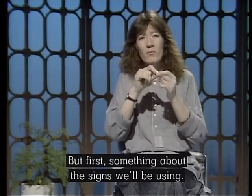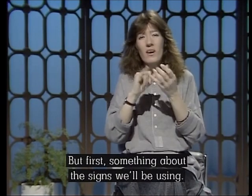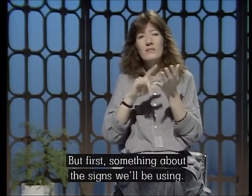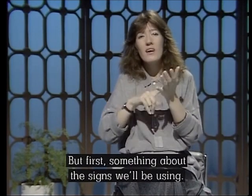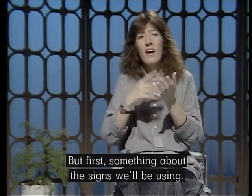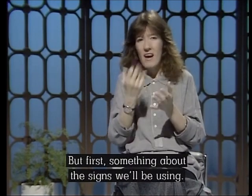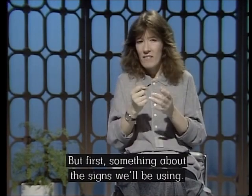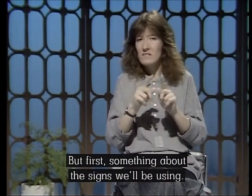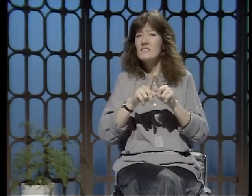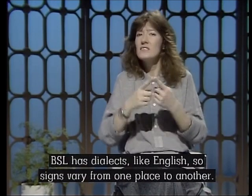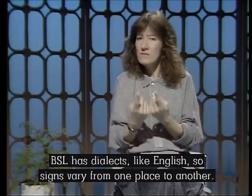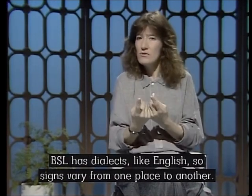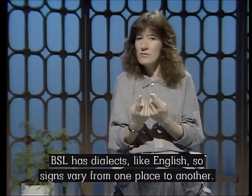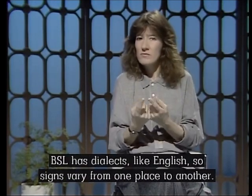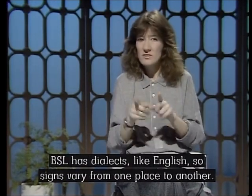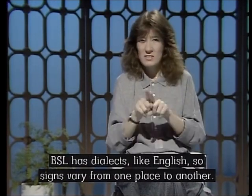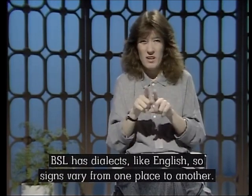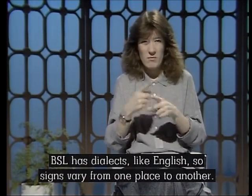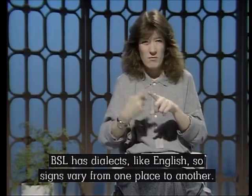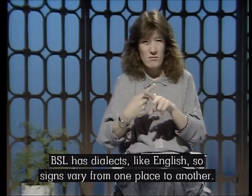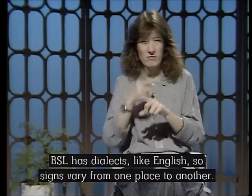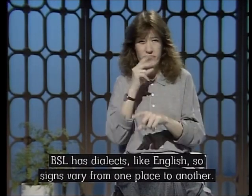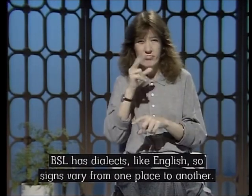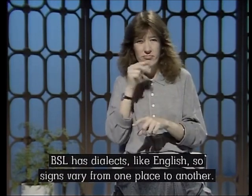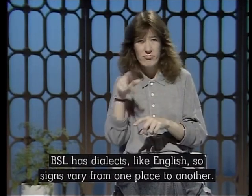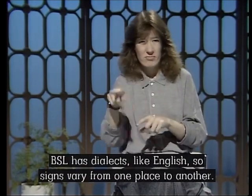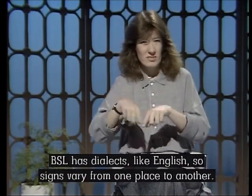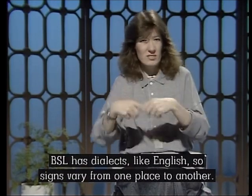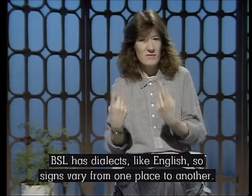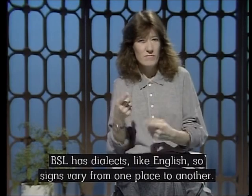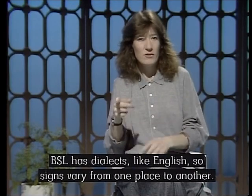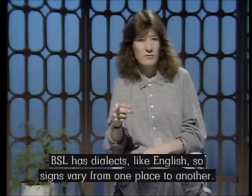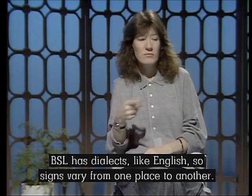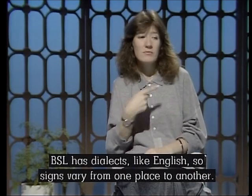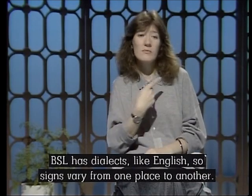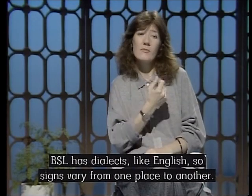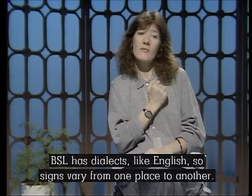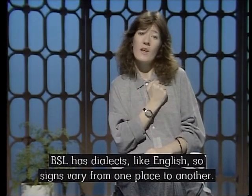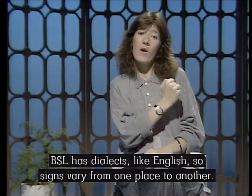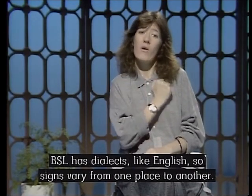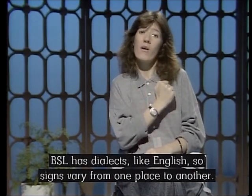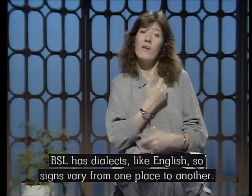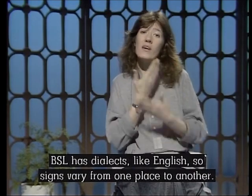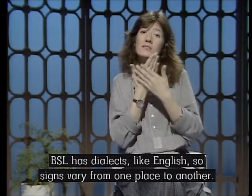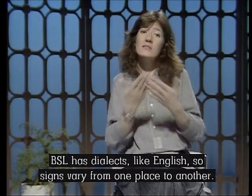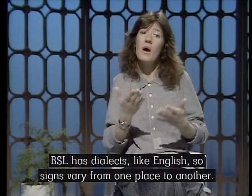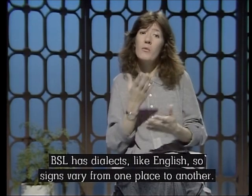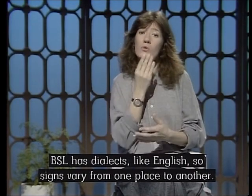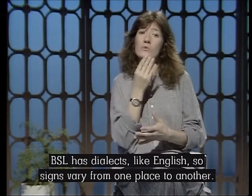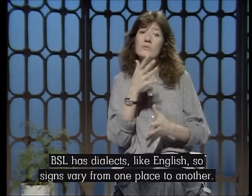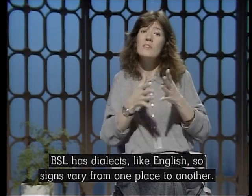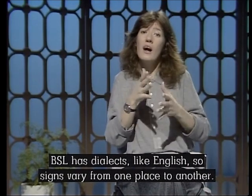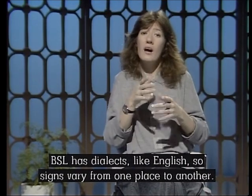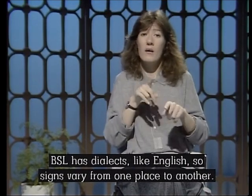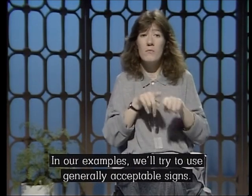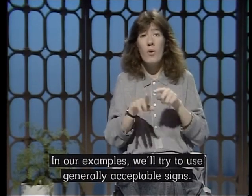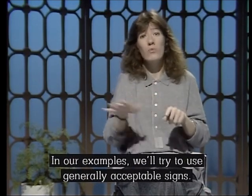signs we'll be using. BSL has dialects, like English, so signs vary from one place to another. In our examples,